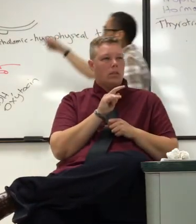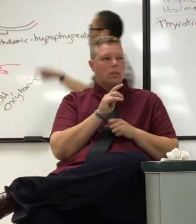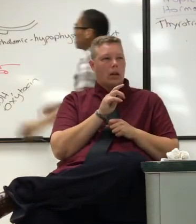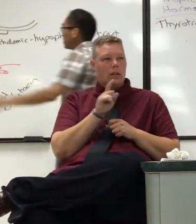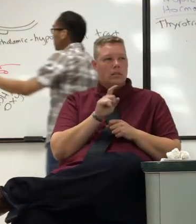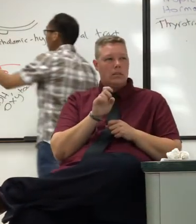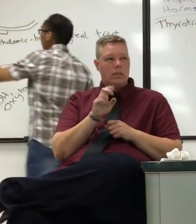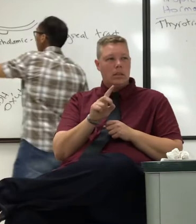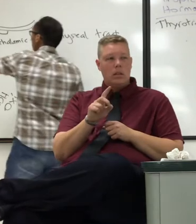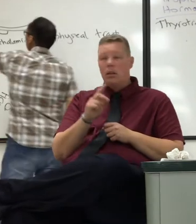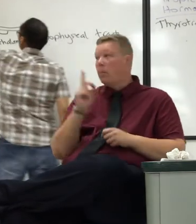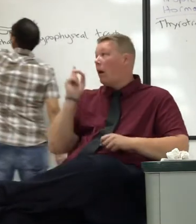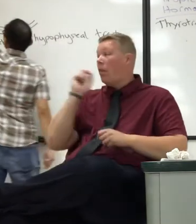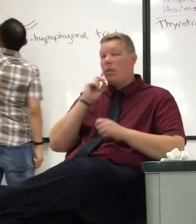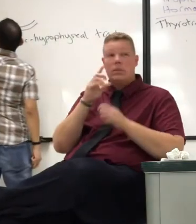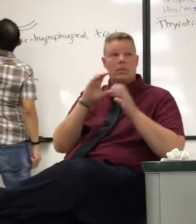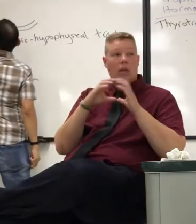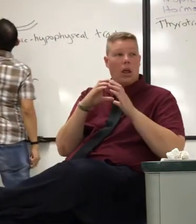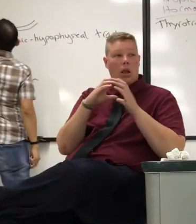cell, TRH.